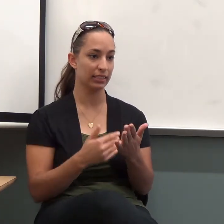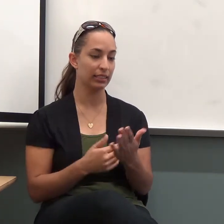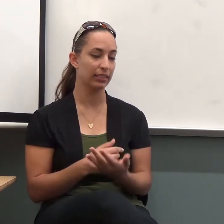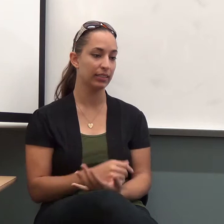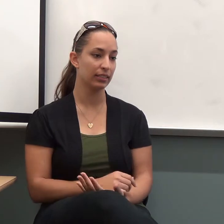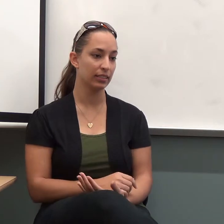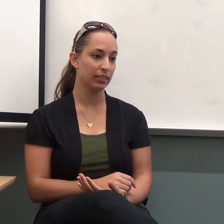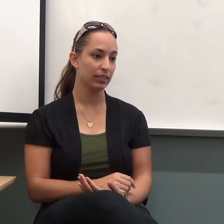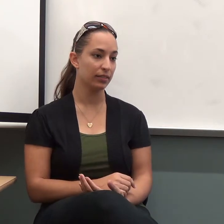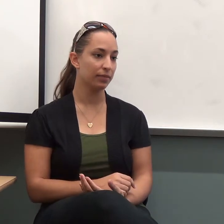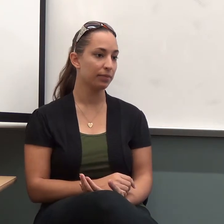So,